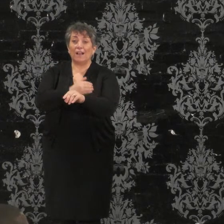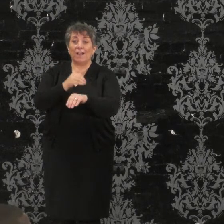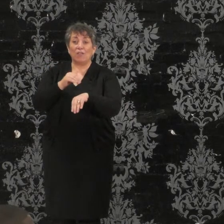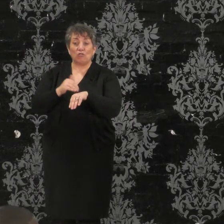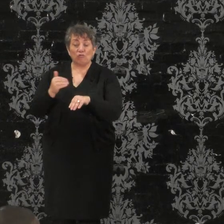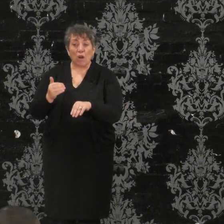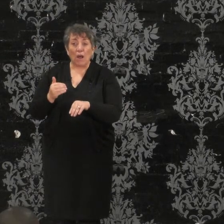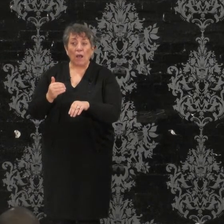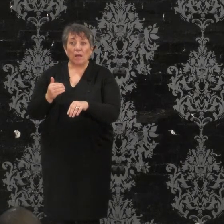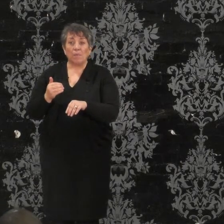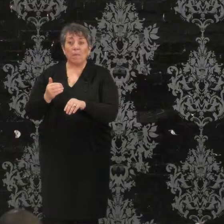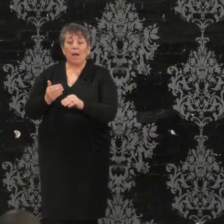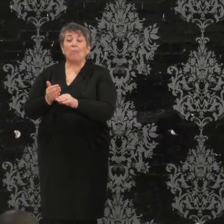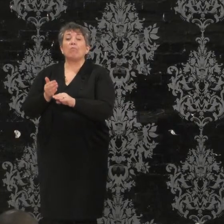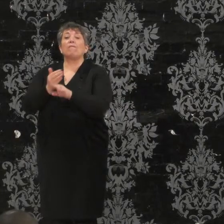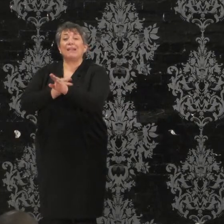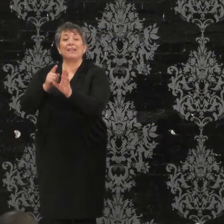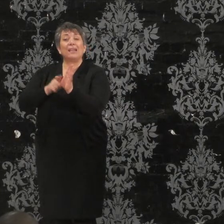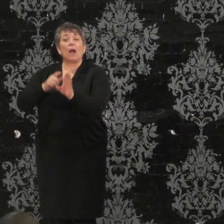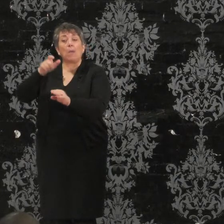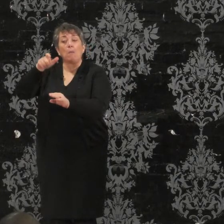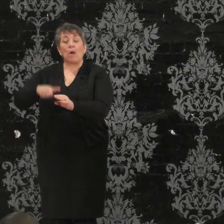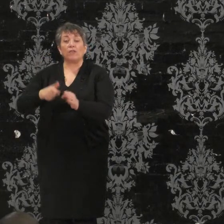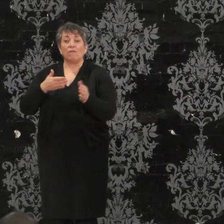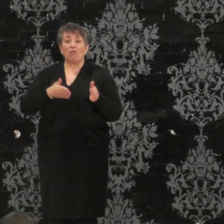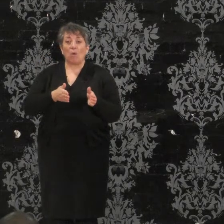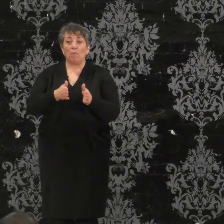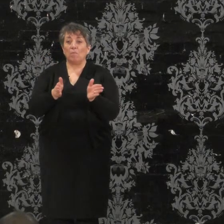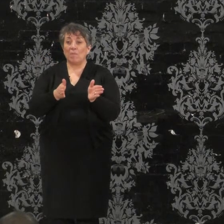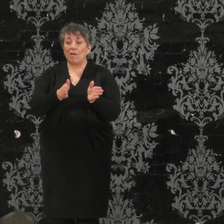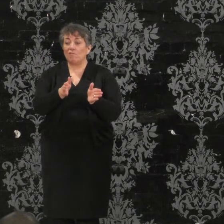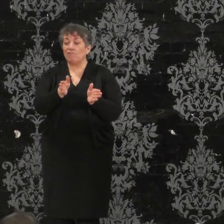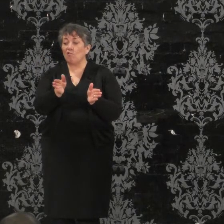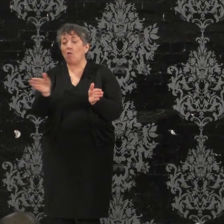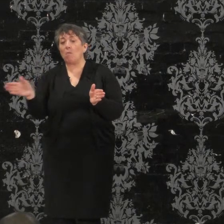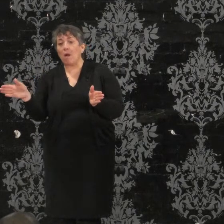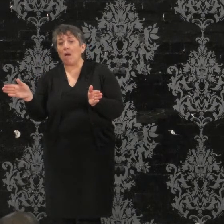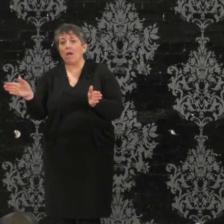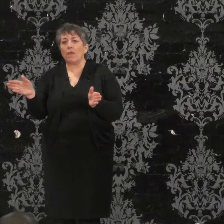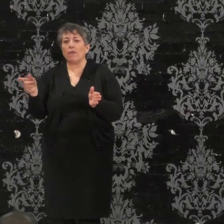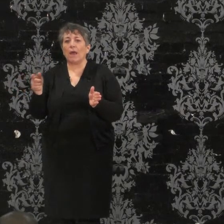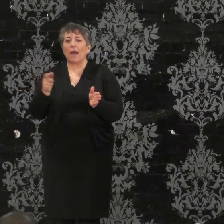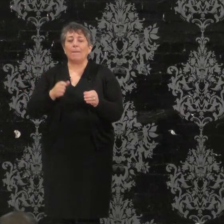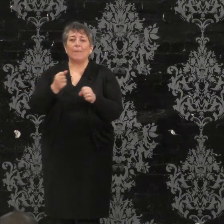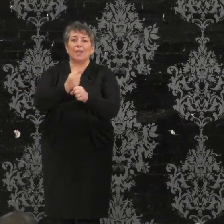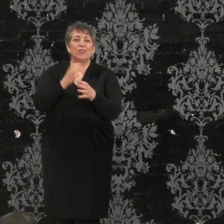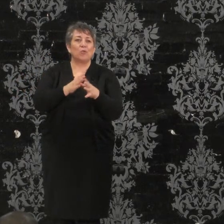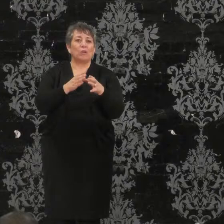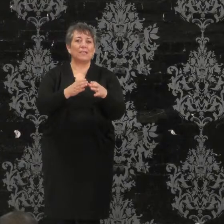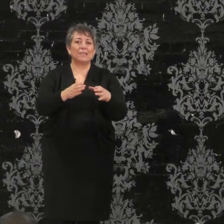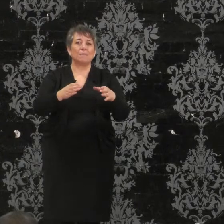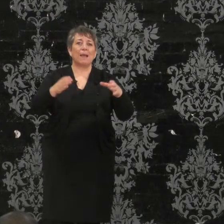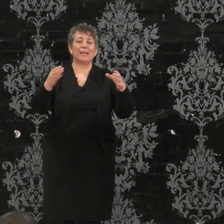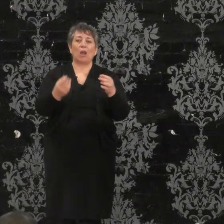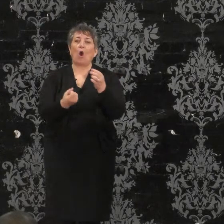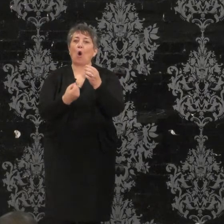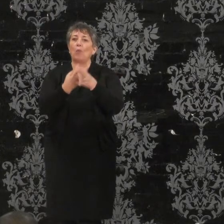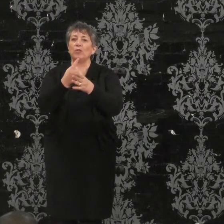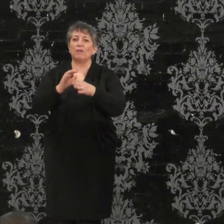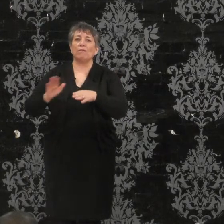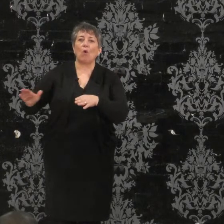from taking the wrong path, and expanding opportunity for all, so that we can create a